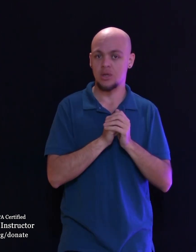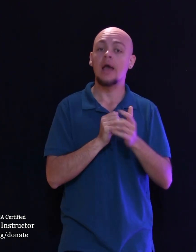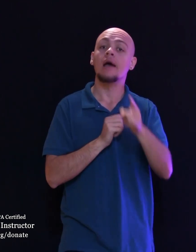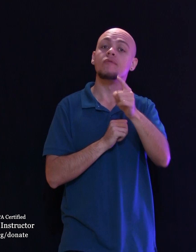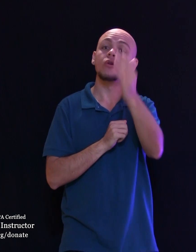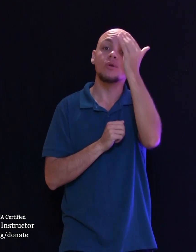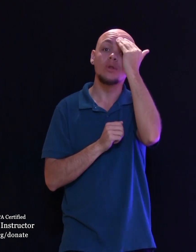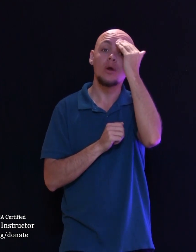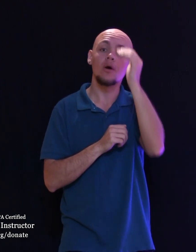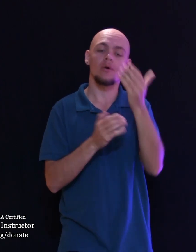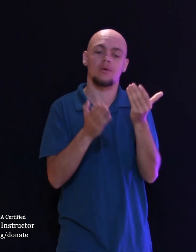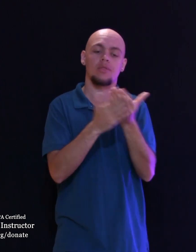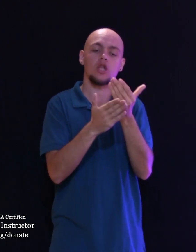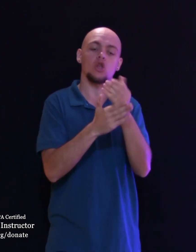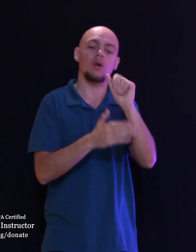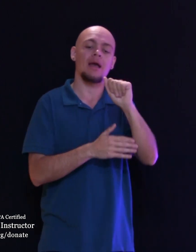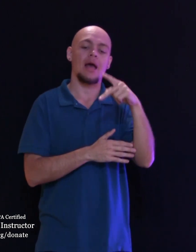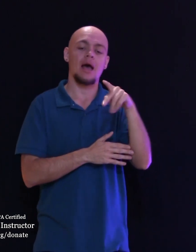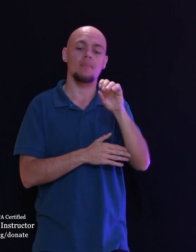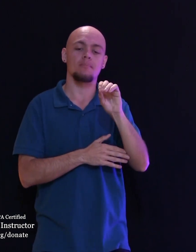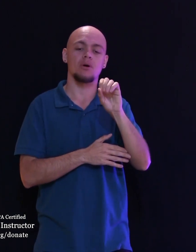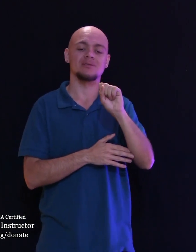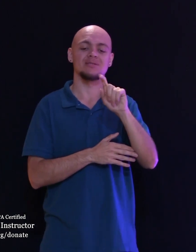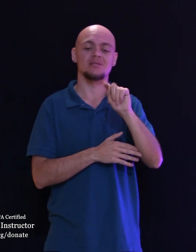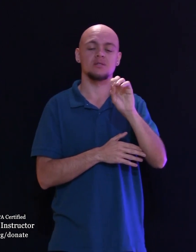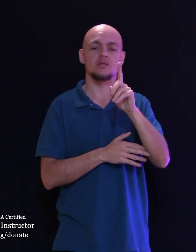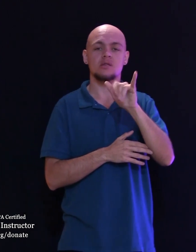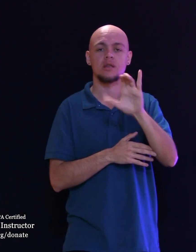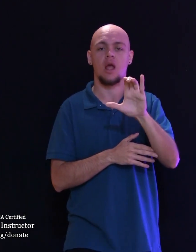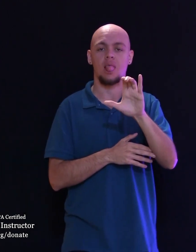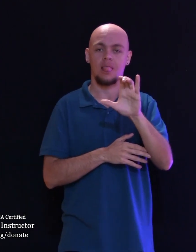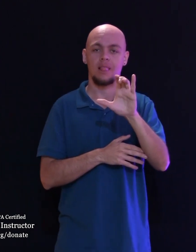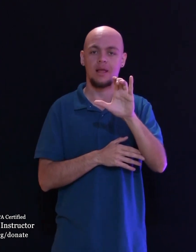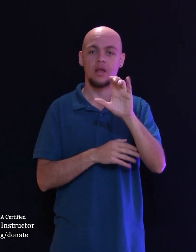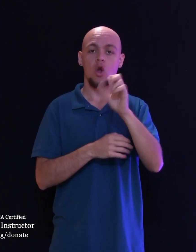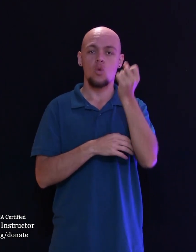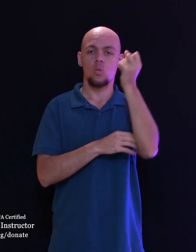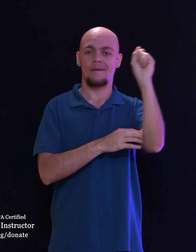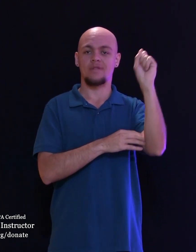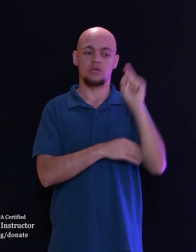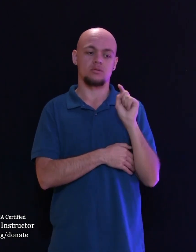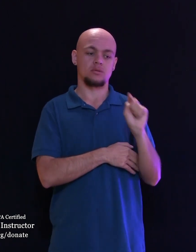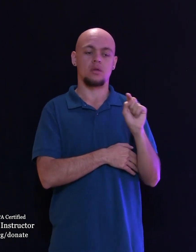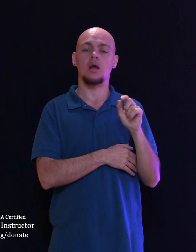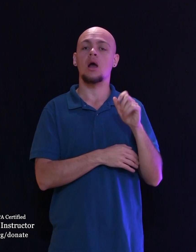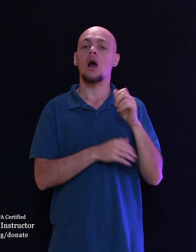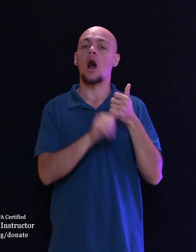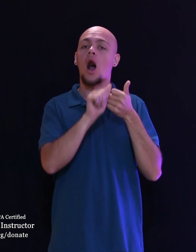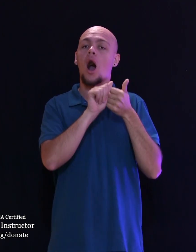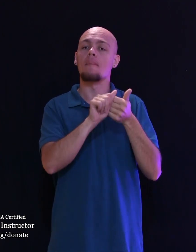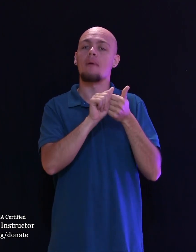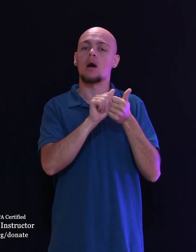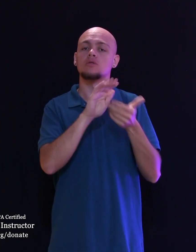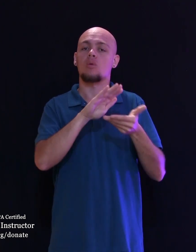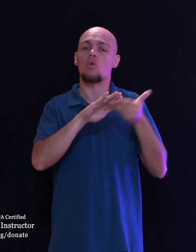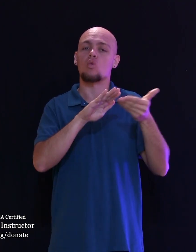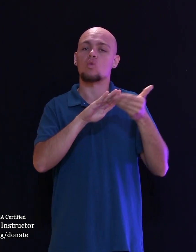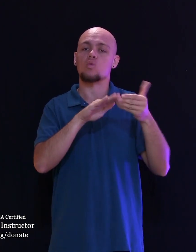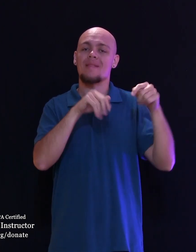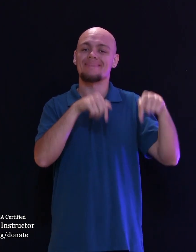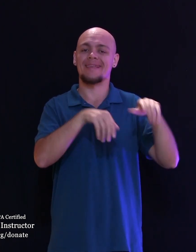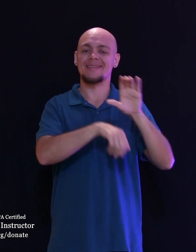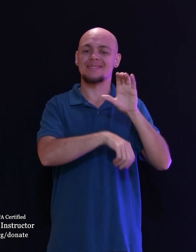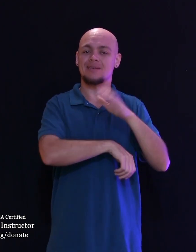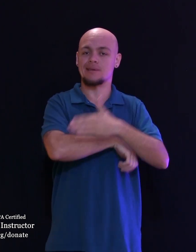If you listen about the new apostolic revolution, which I've done sermons about before, that these apostles are going to run